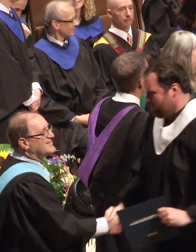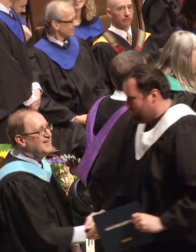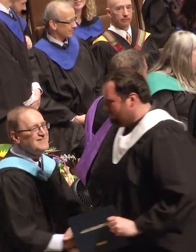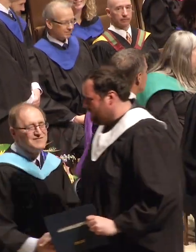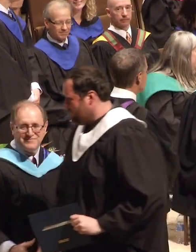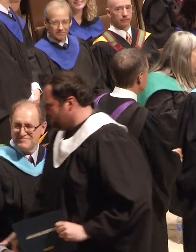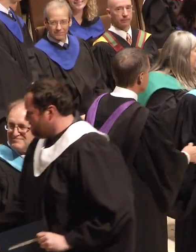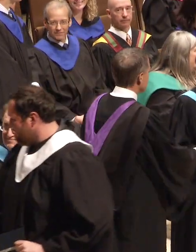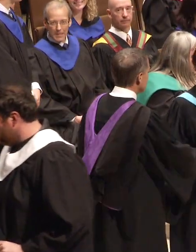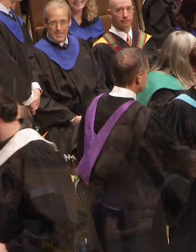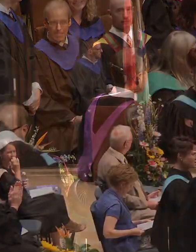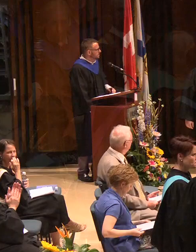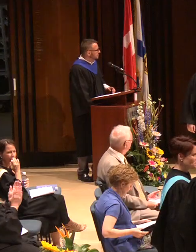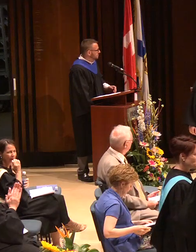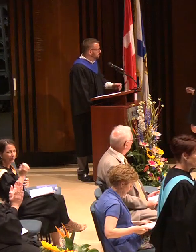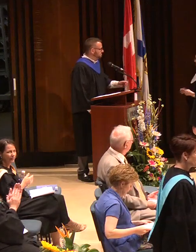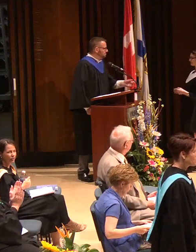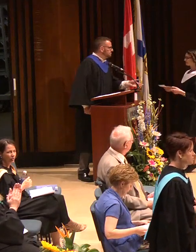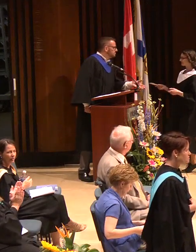Nicholas Taylor.